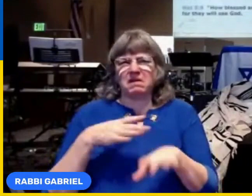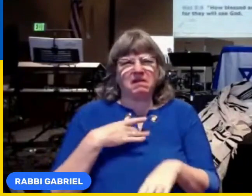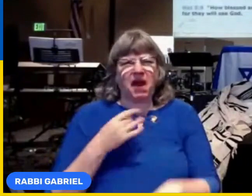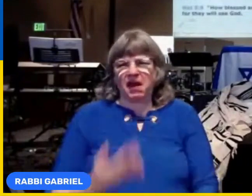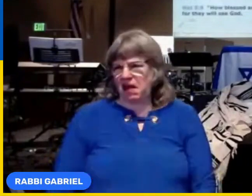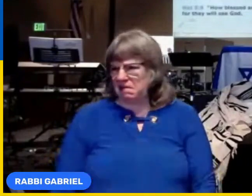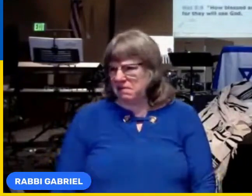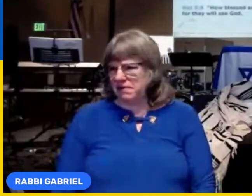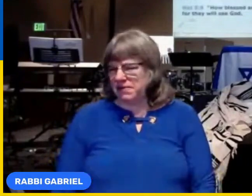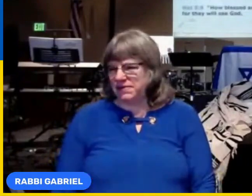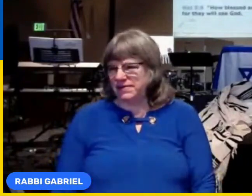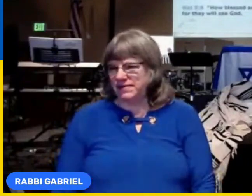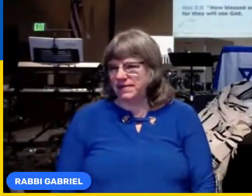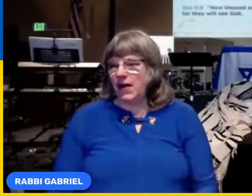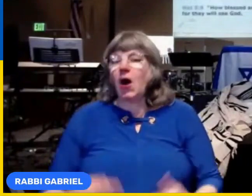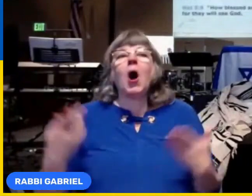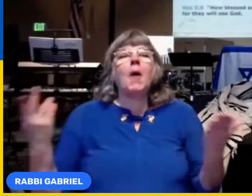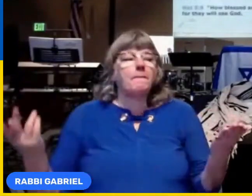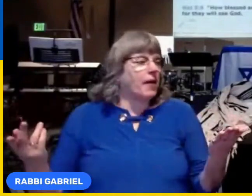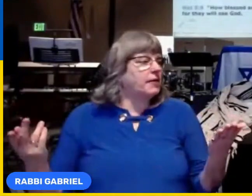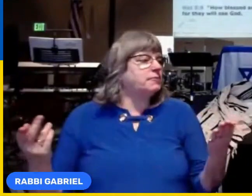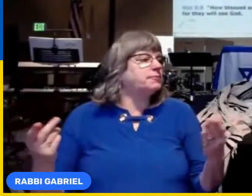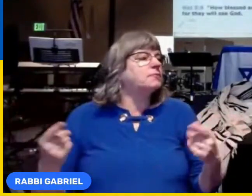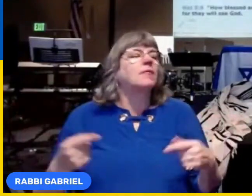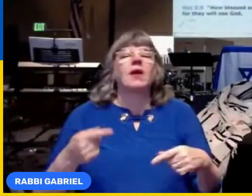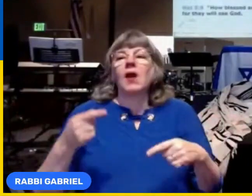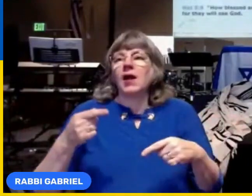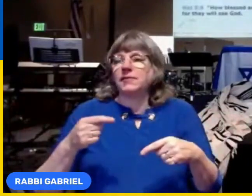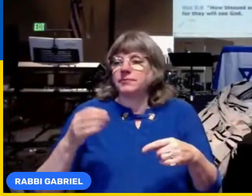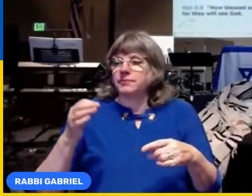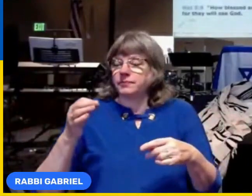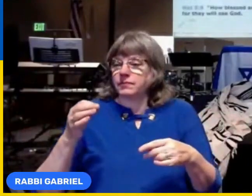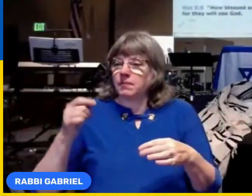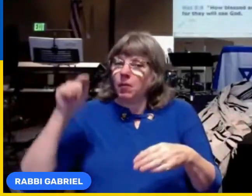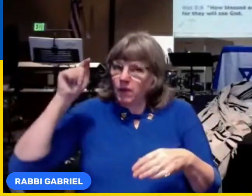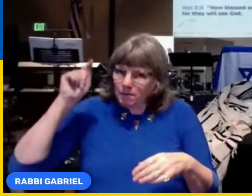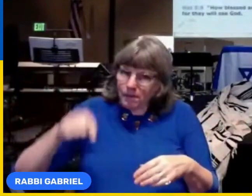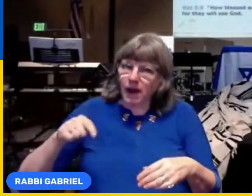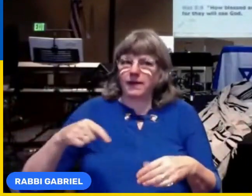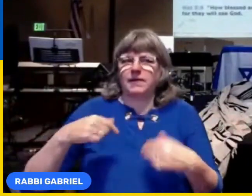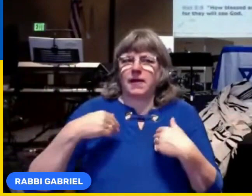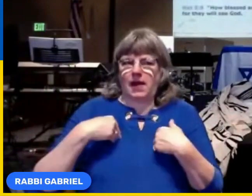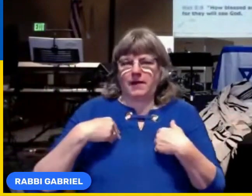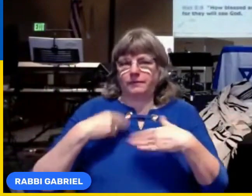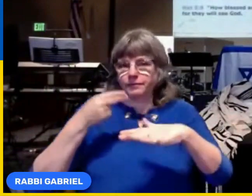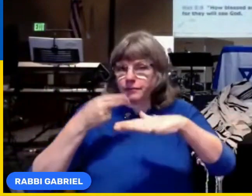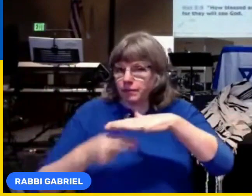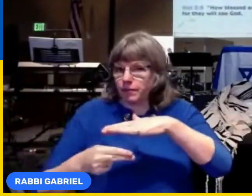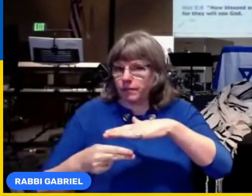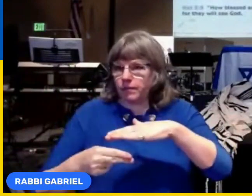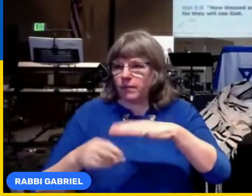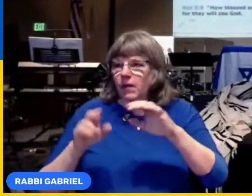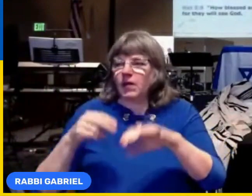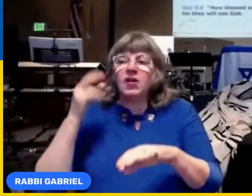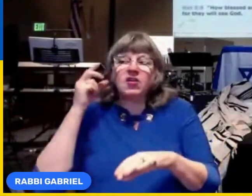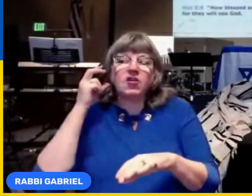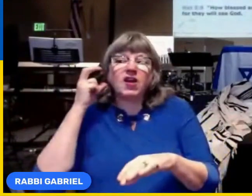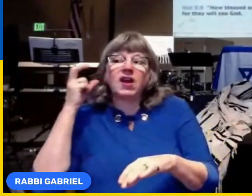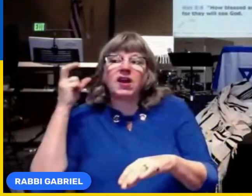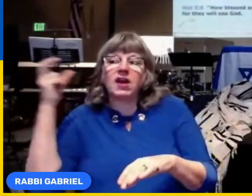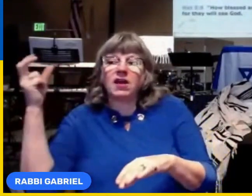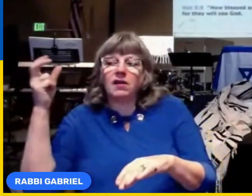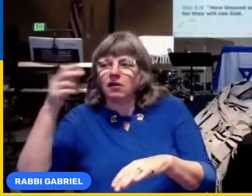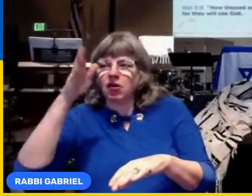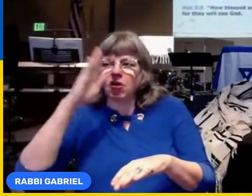But humility is the state we must be in order to hear His